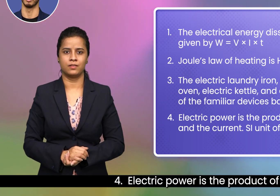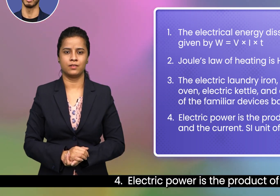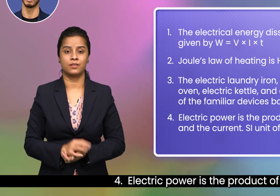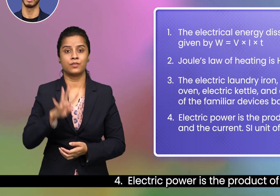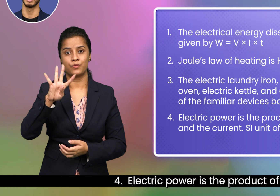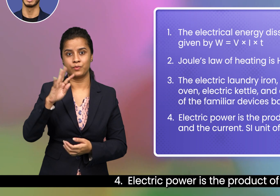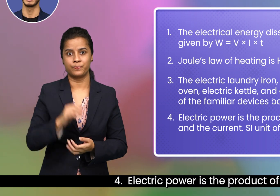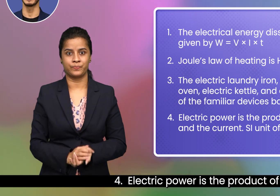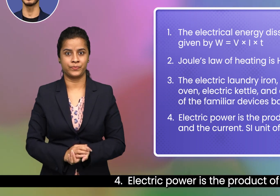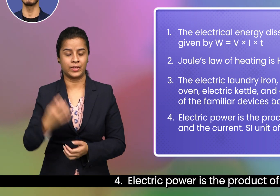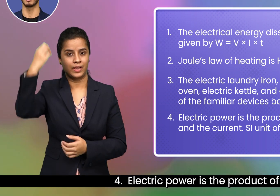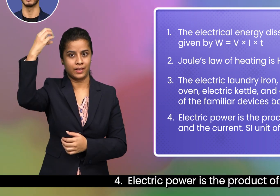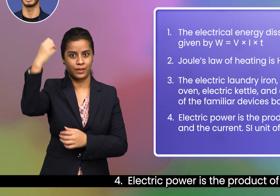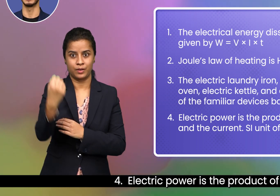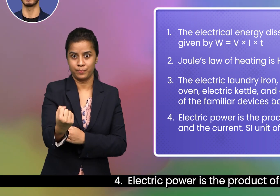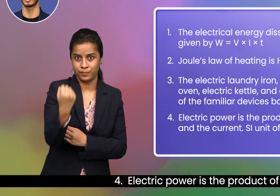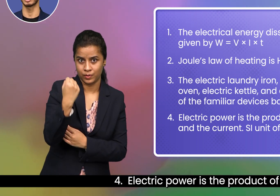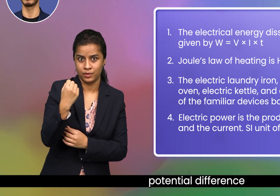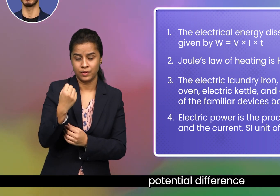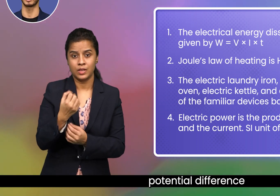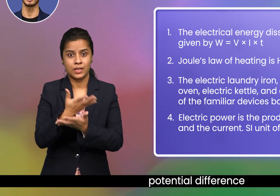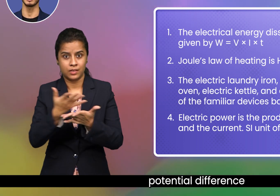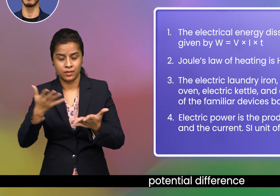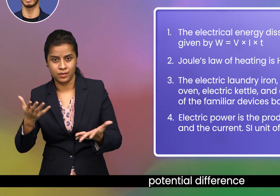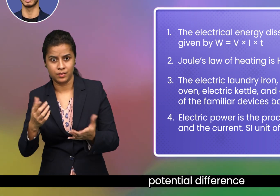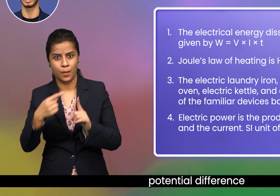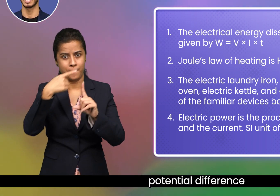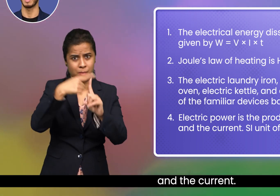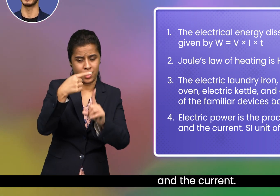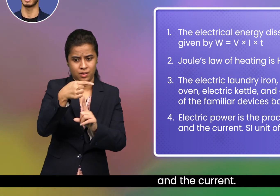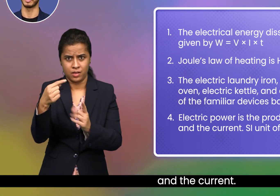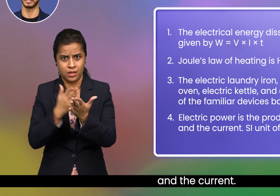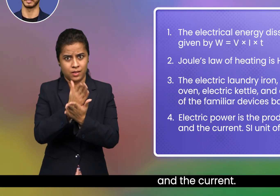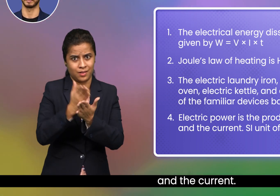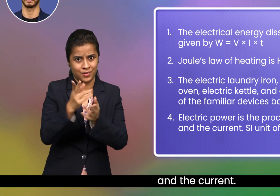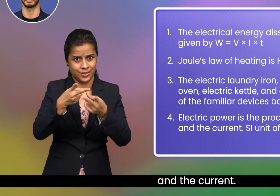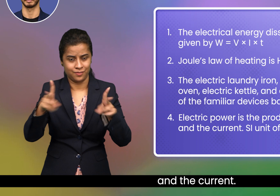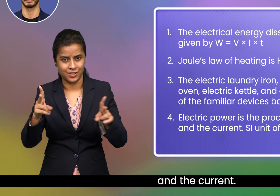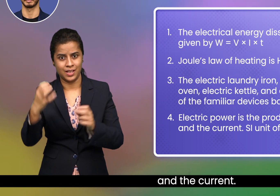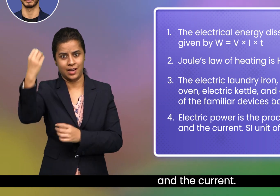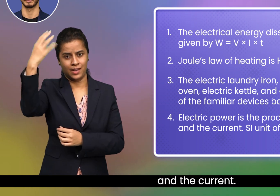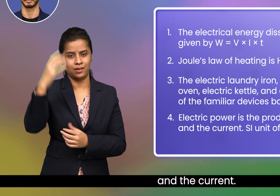Number 4. Electric power is the product of the potential difference and the current.